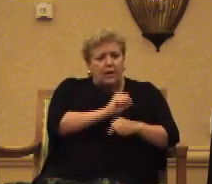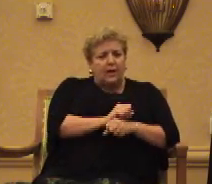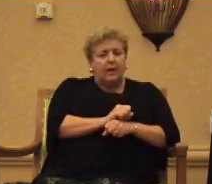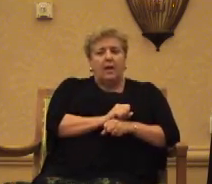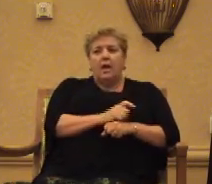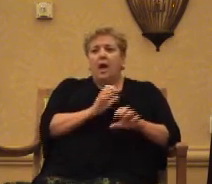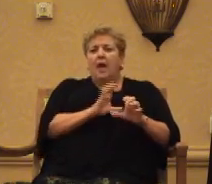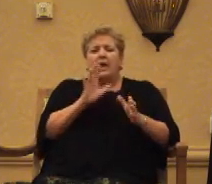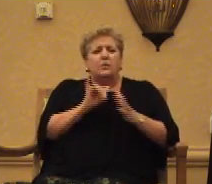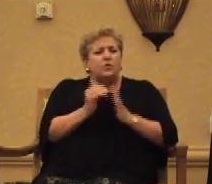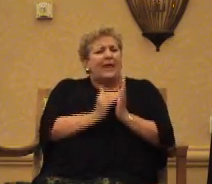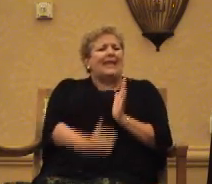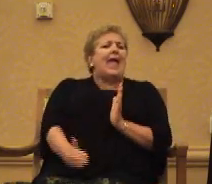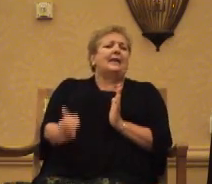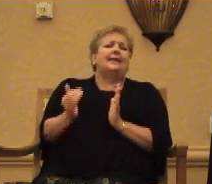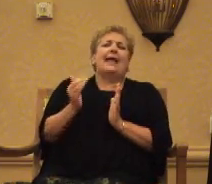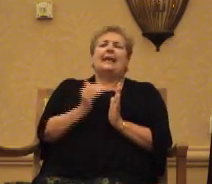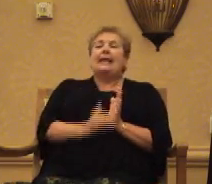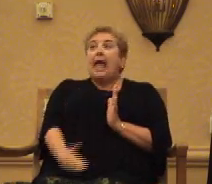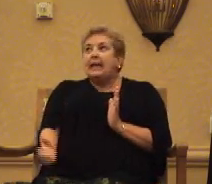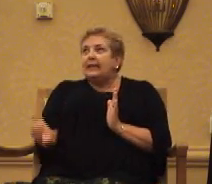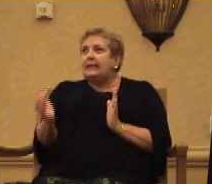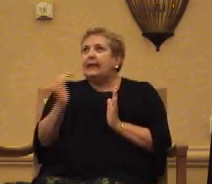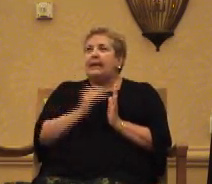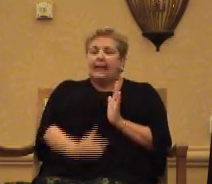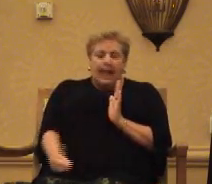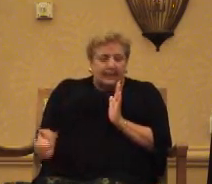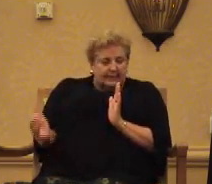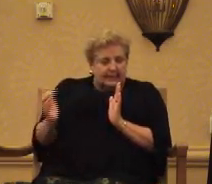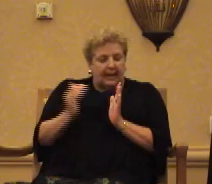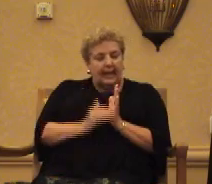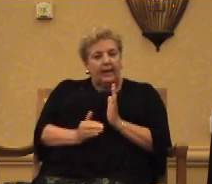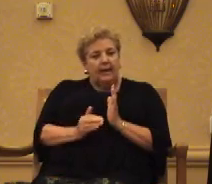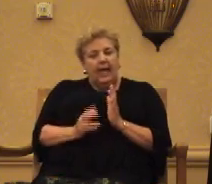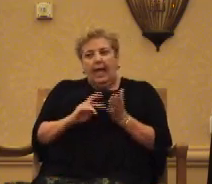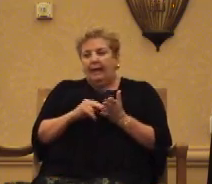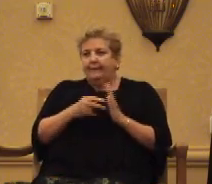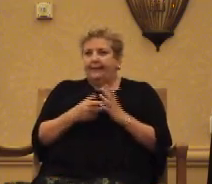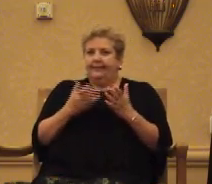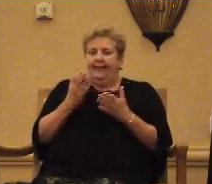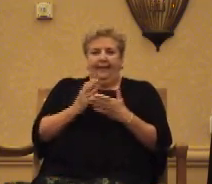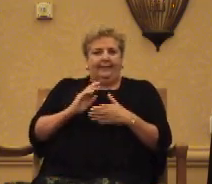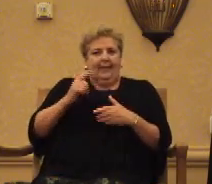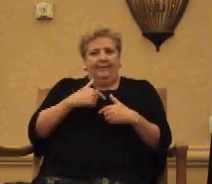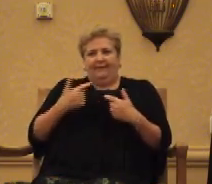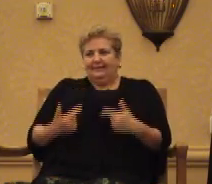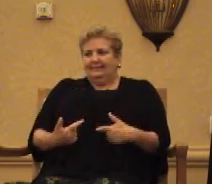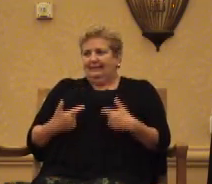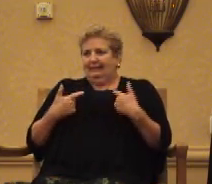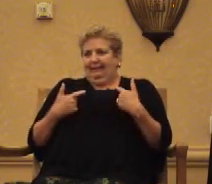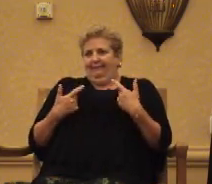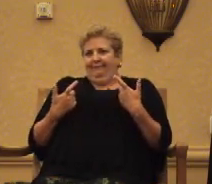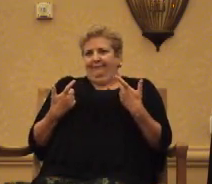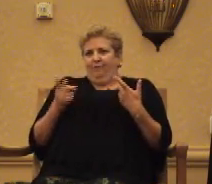that time and time and time again. I mean. Some of us live a life of where throwing up is just part of the